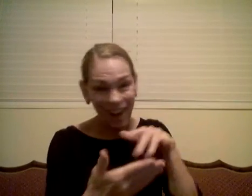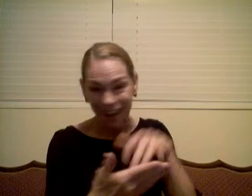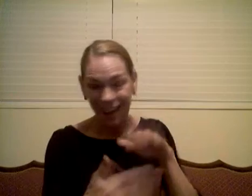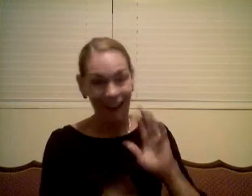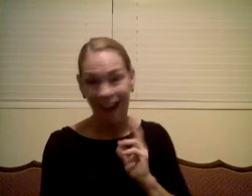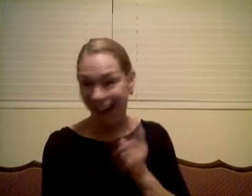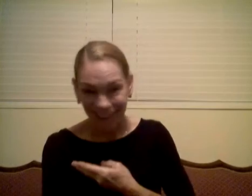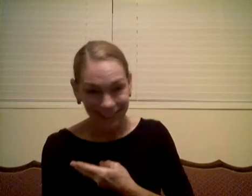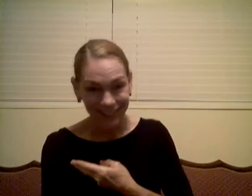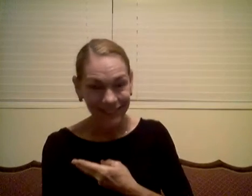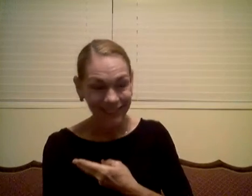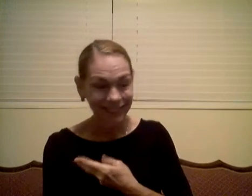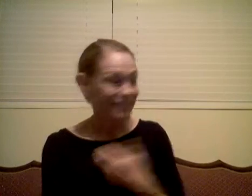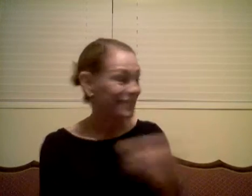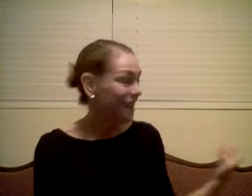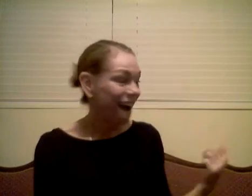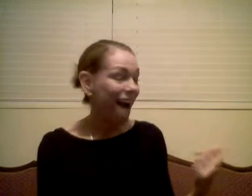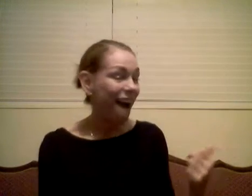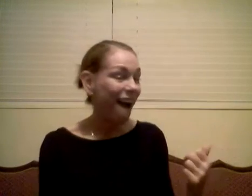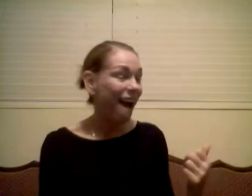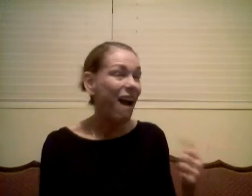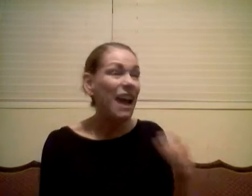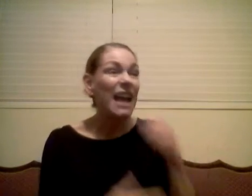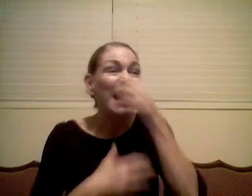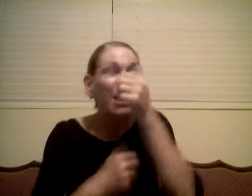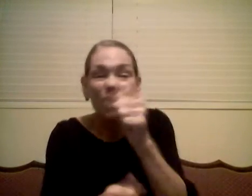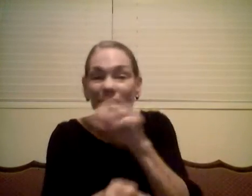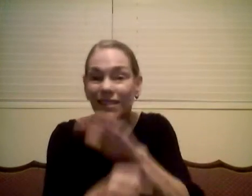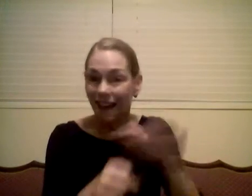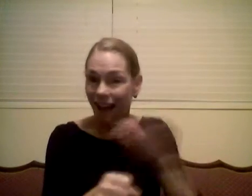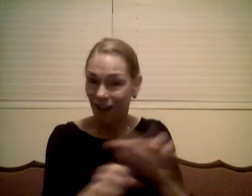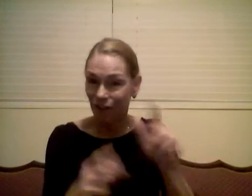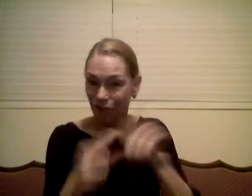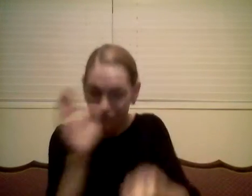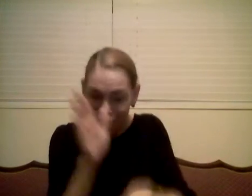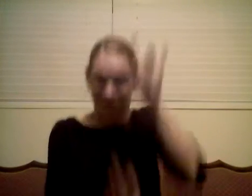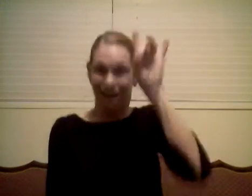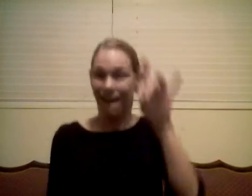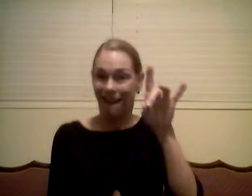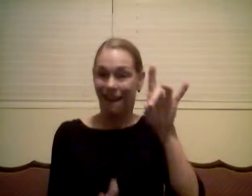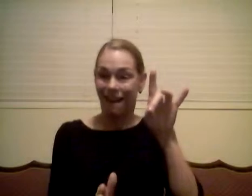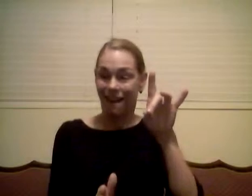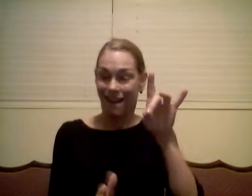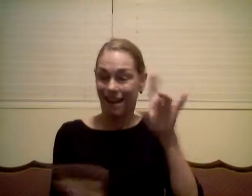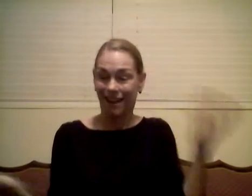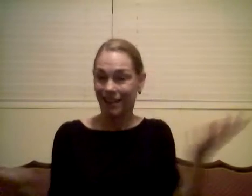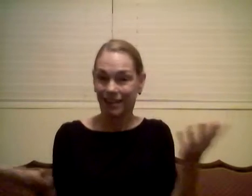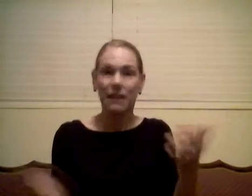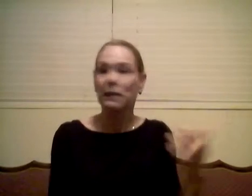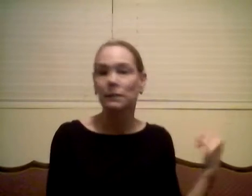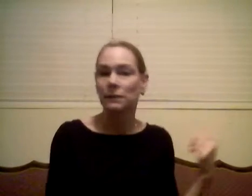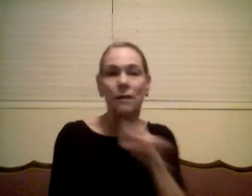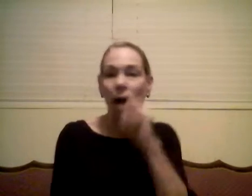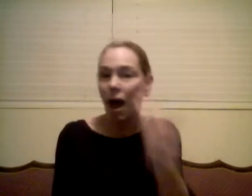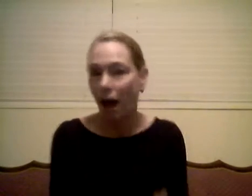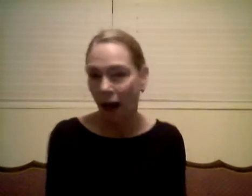You folks care about volunteerism. You care about how we as corporations interact with our communities. Ask us about